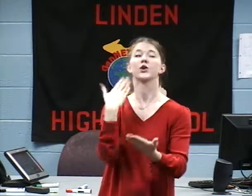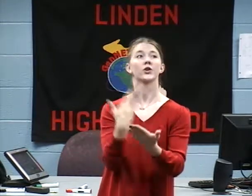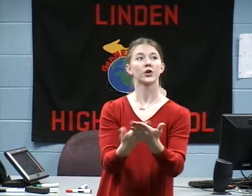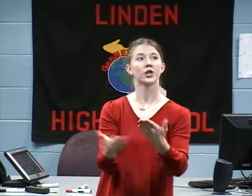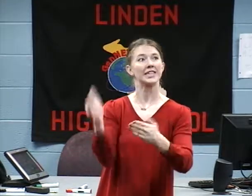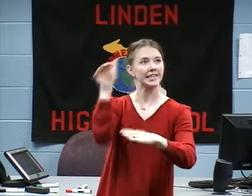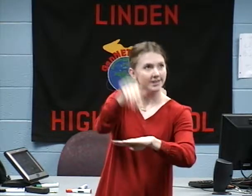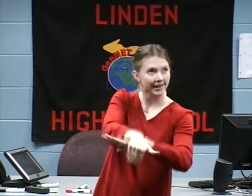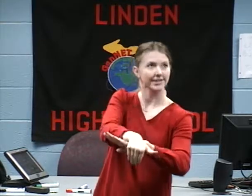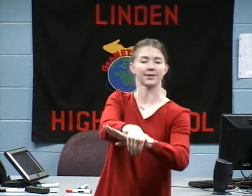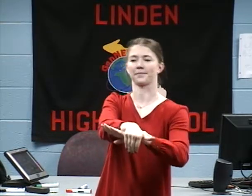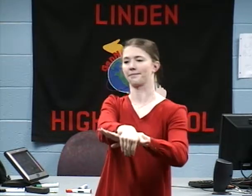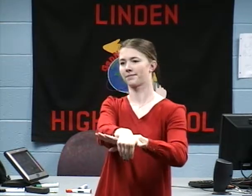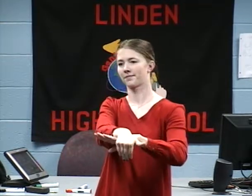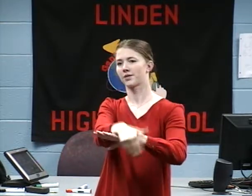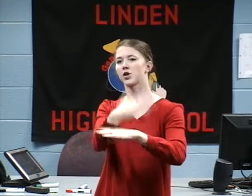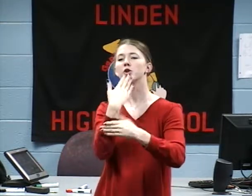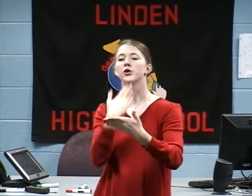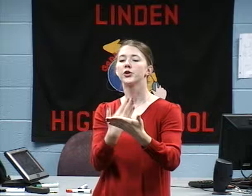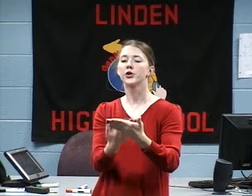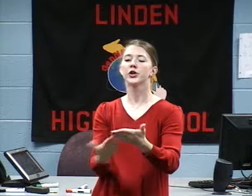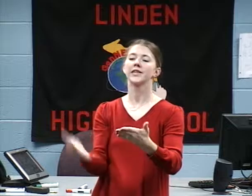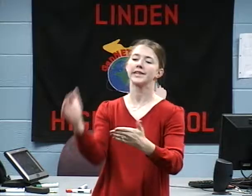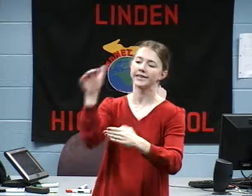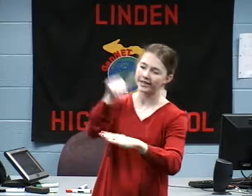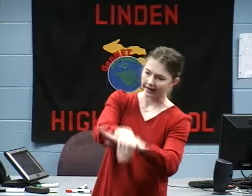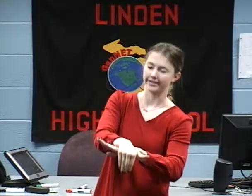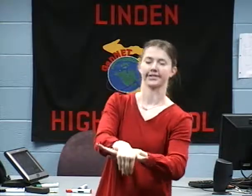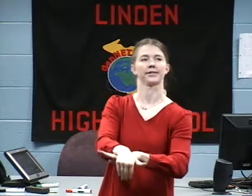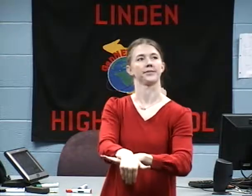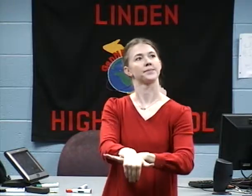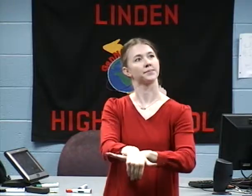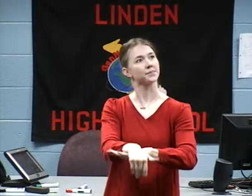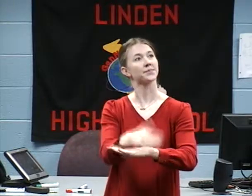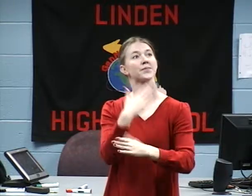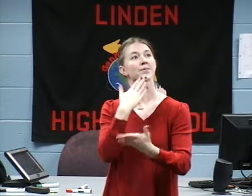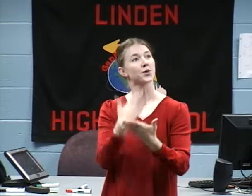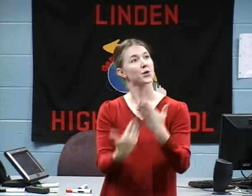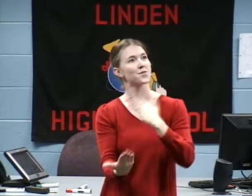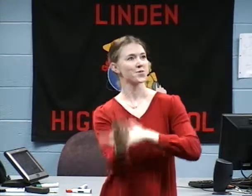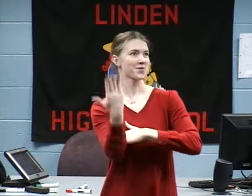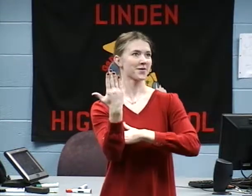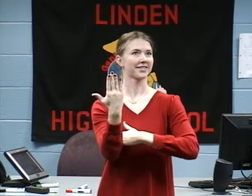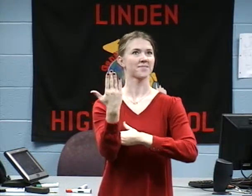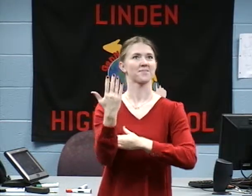Good afternoon. Good night. Good night. Oh, that makes sense.